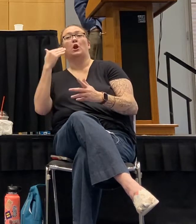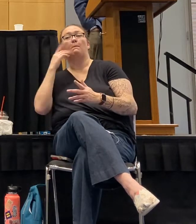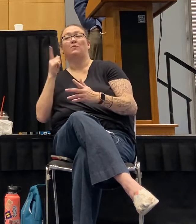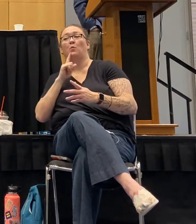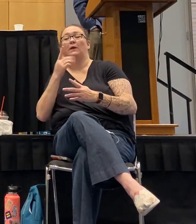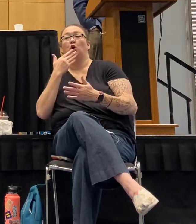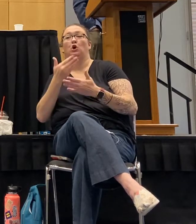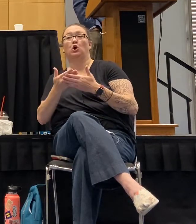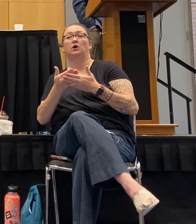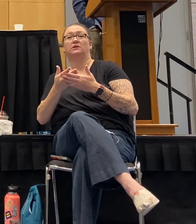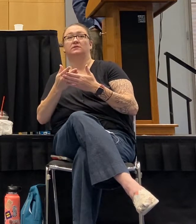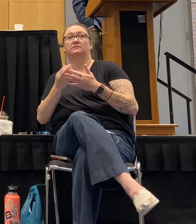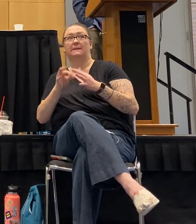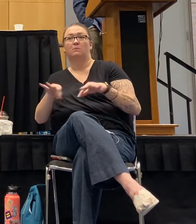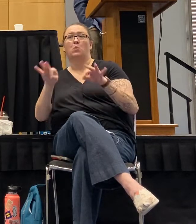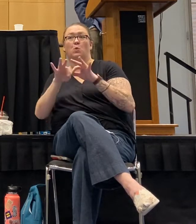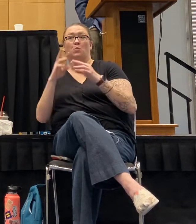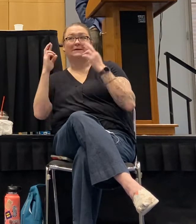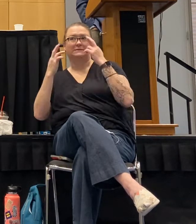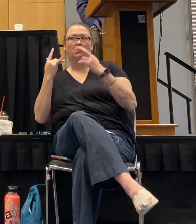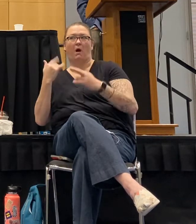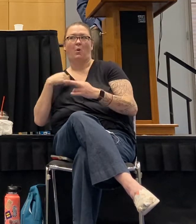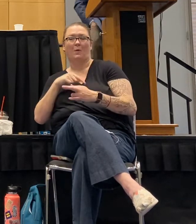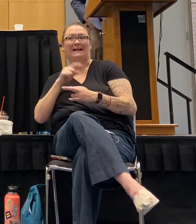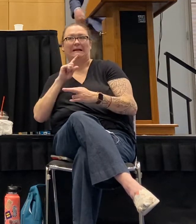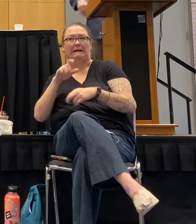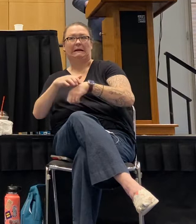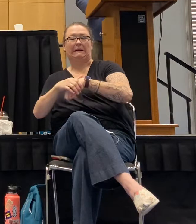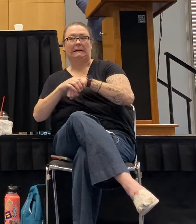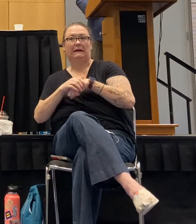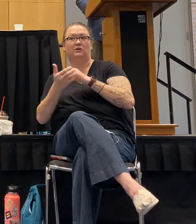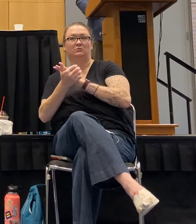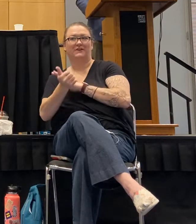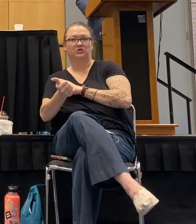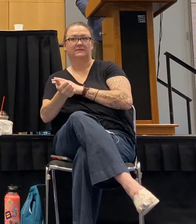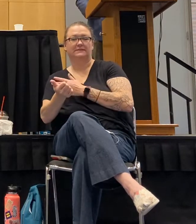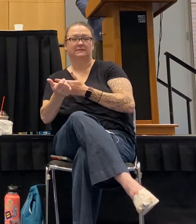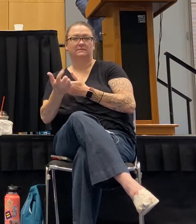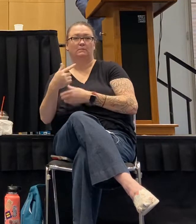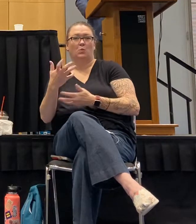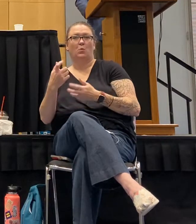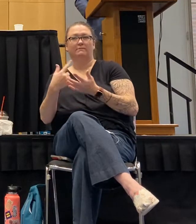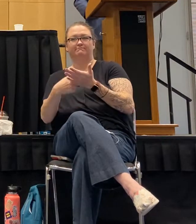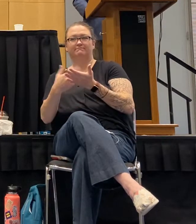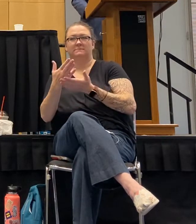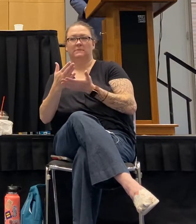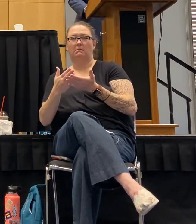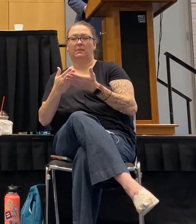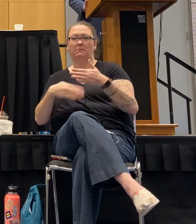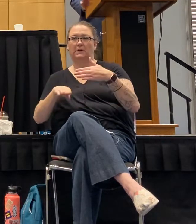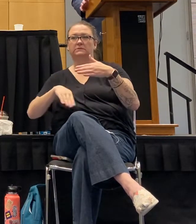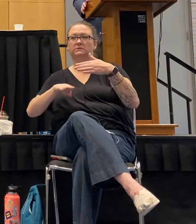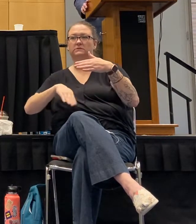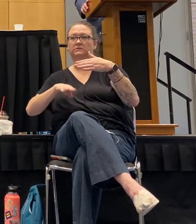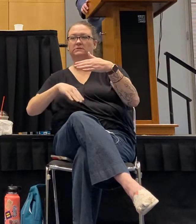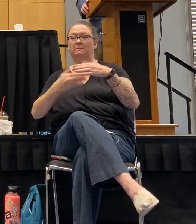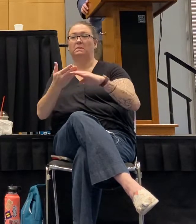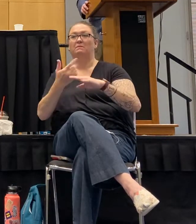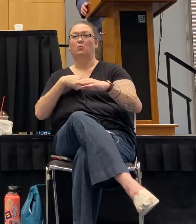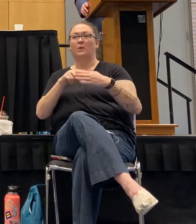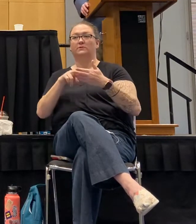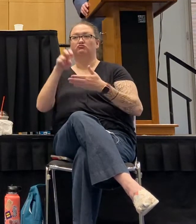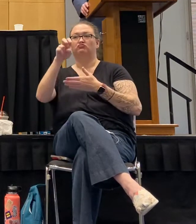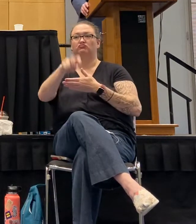really good, valid reasons why we do need this English proficiency. And so again, we wanted to cover some of those basics before we